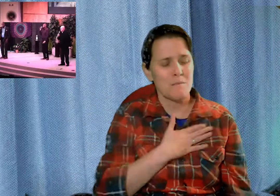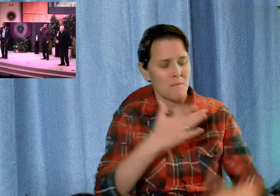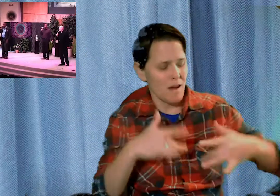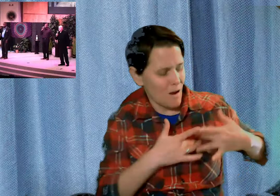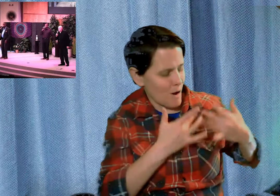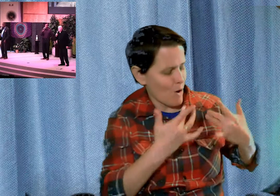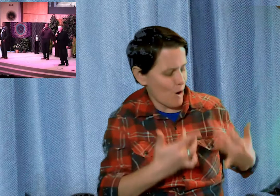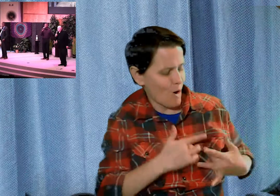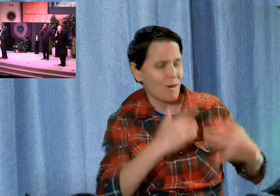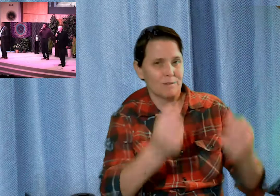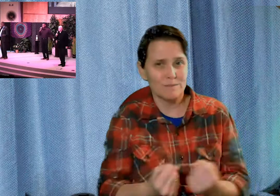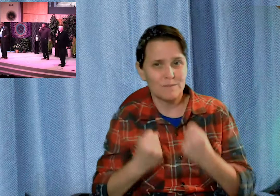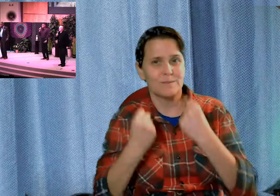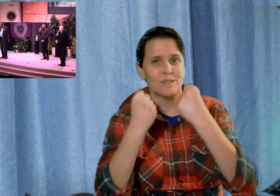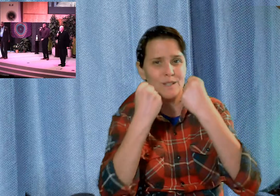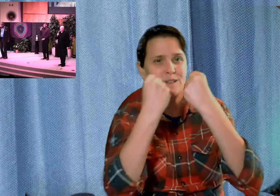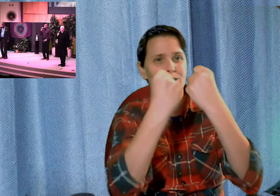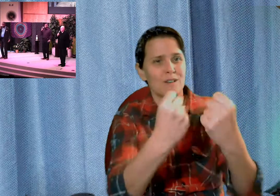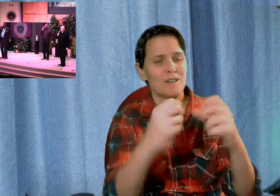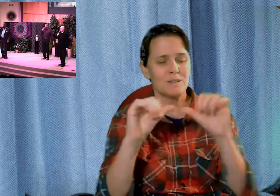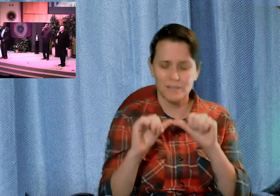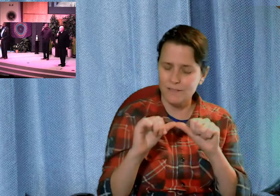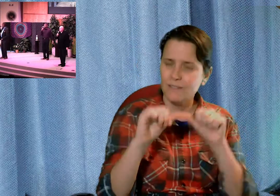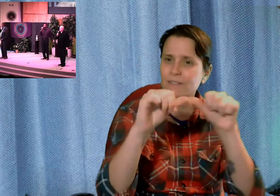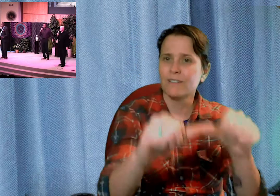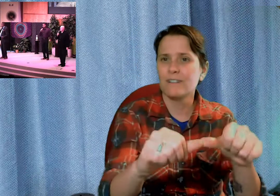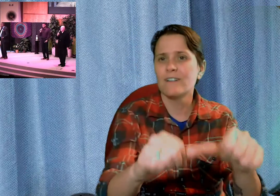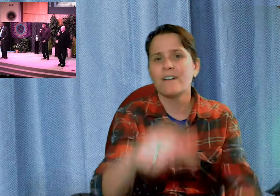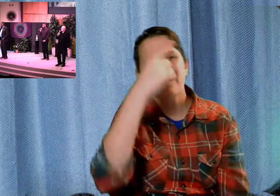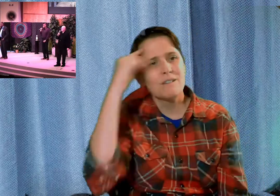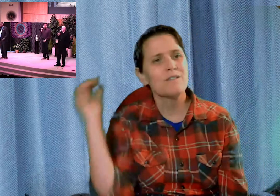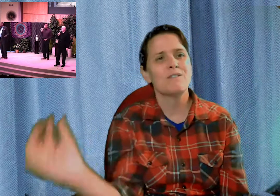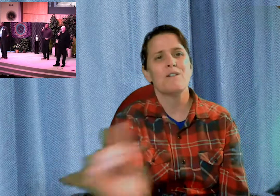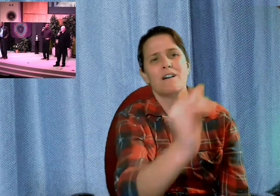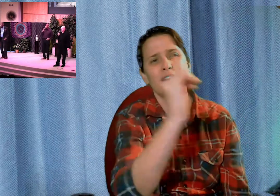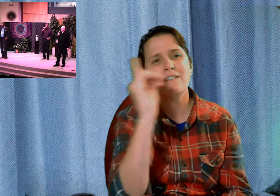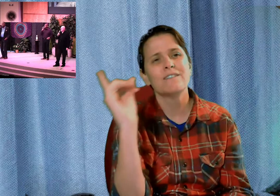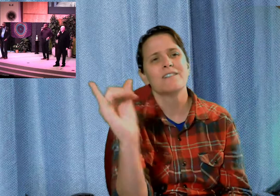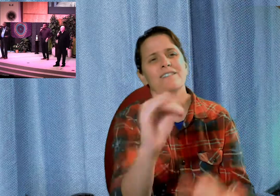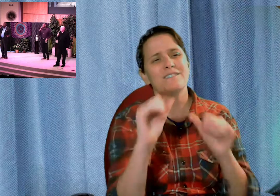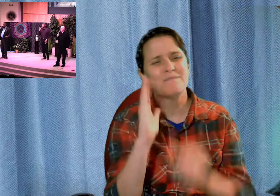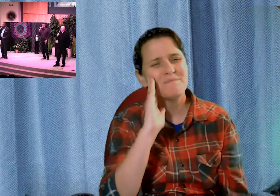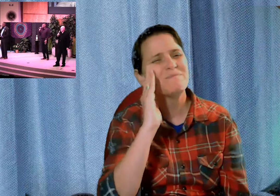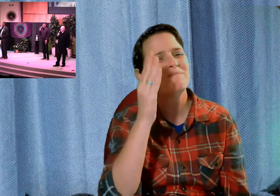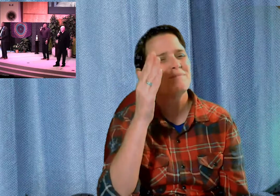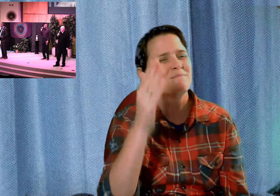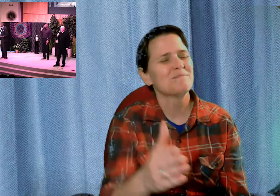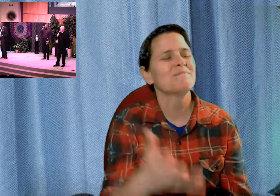strength. And he will be so forever. Say